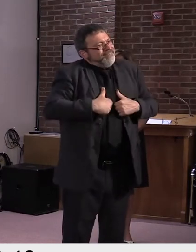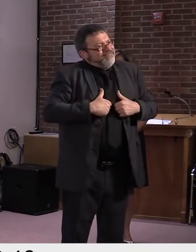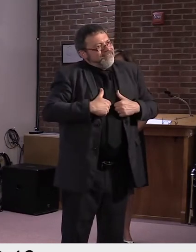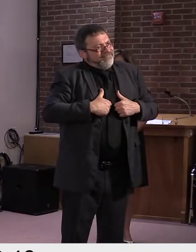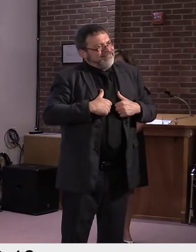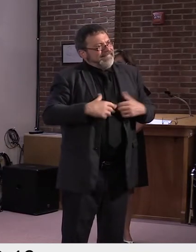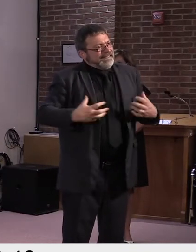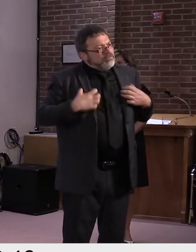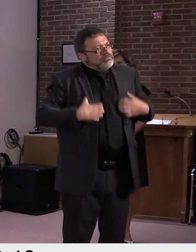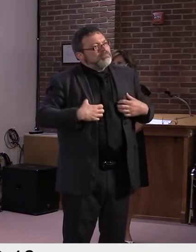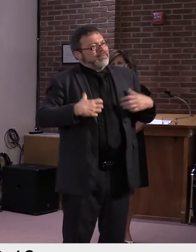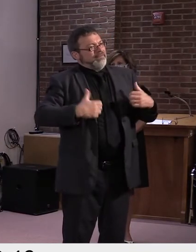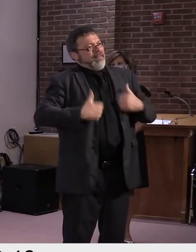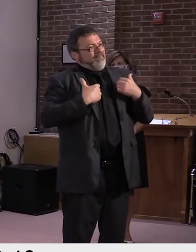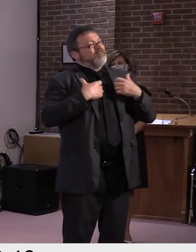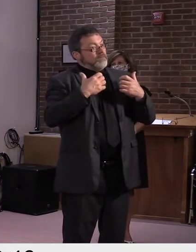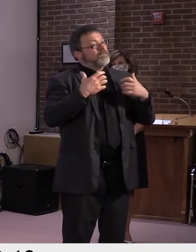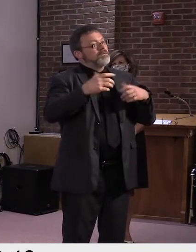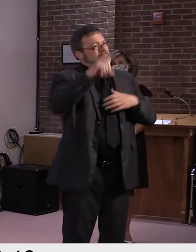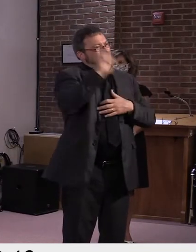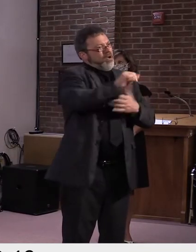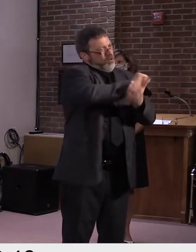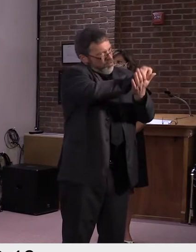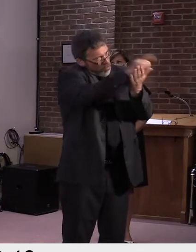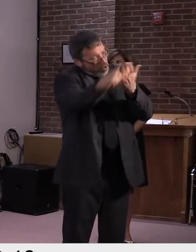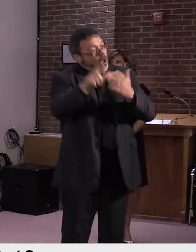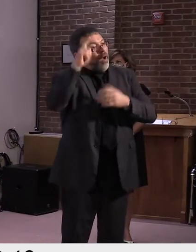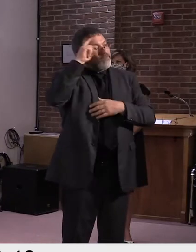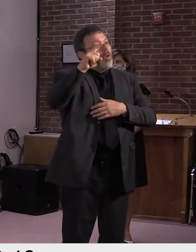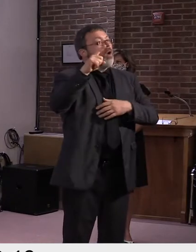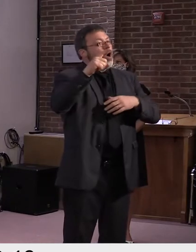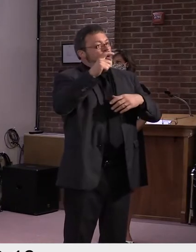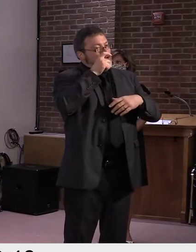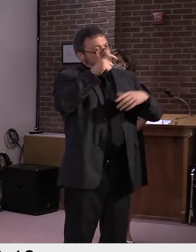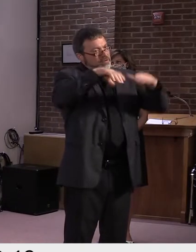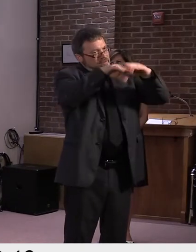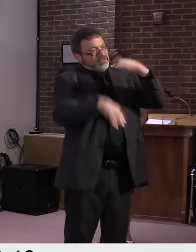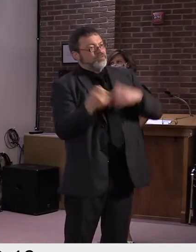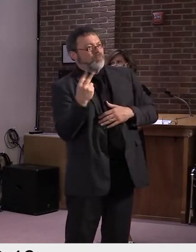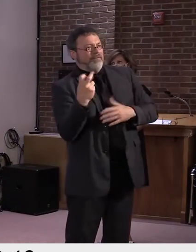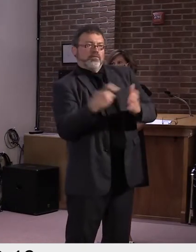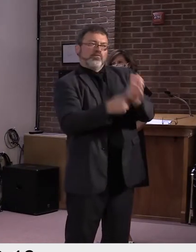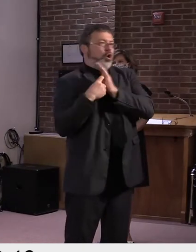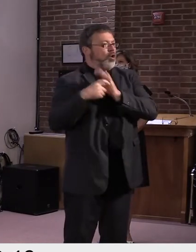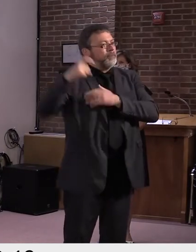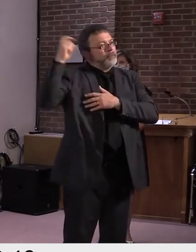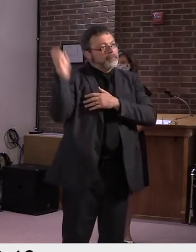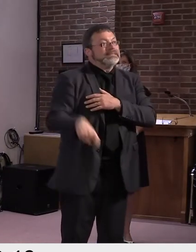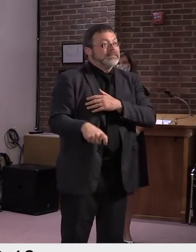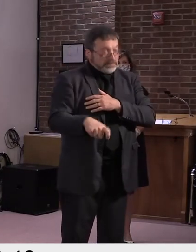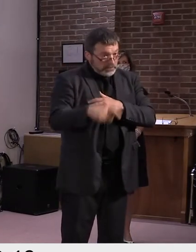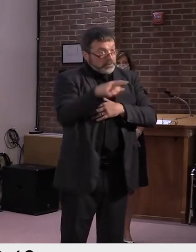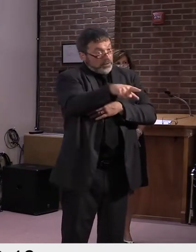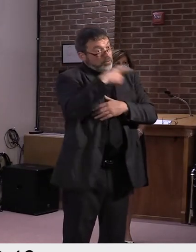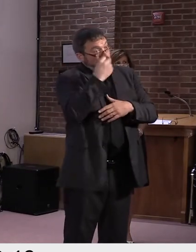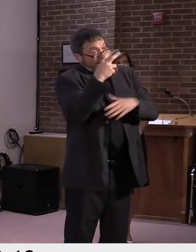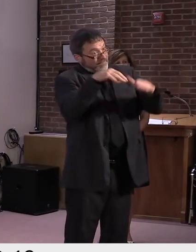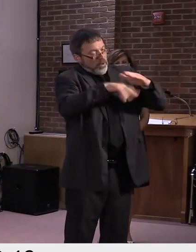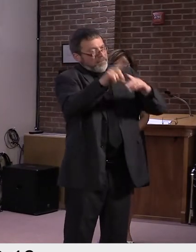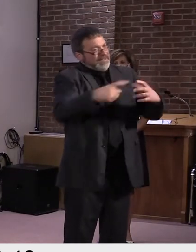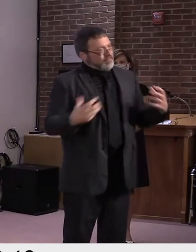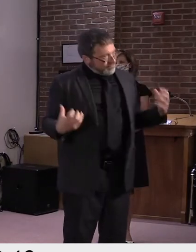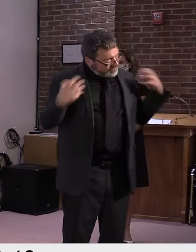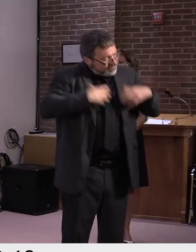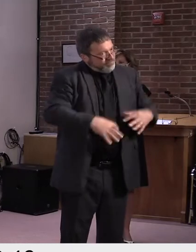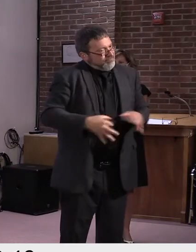12 years old, and they're required to be on board at least for every person that you're taking underway, in addition to having a throwable